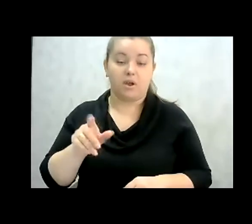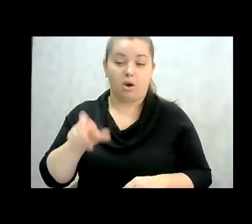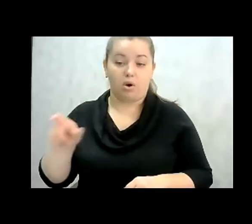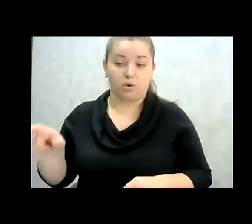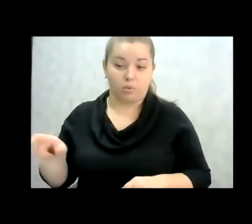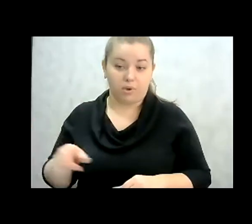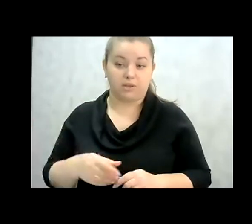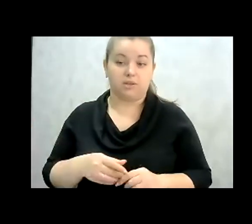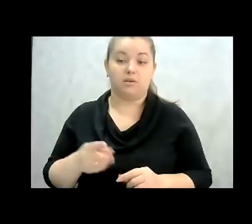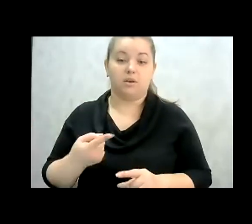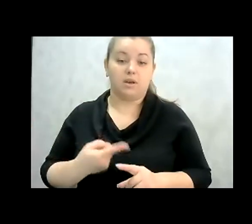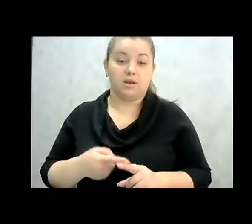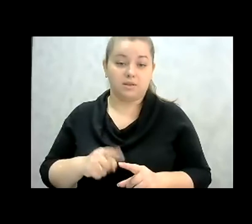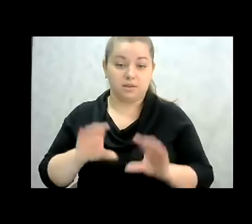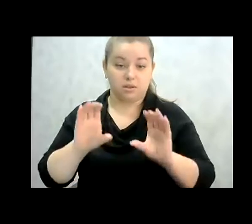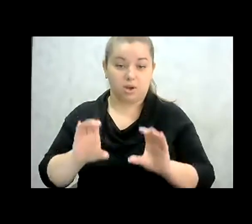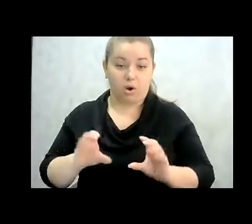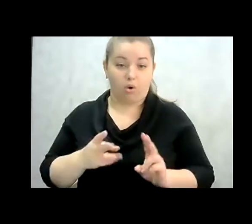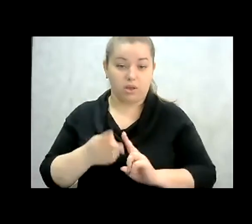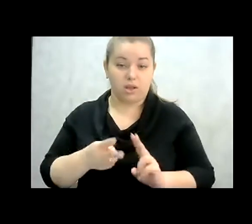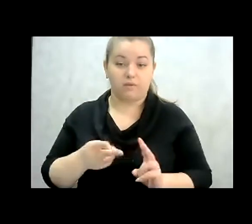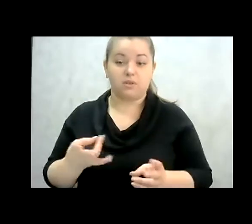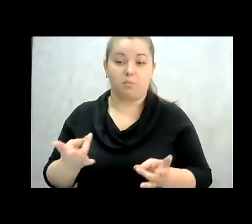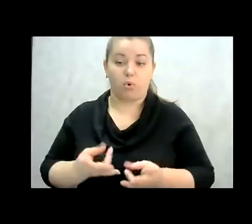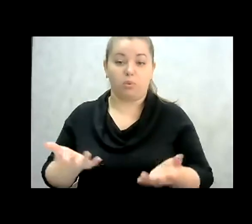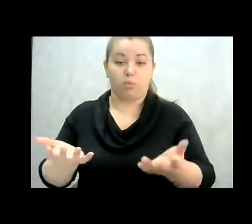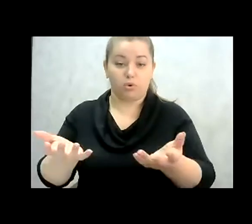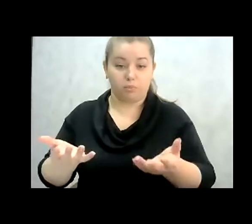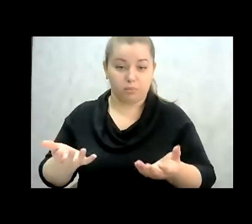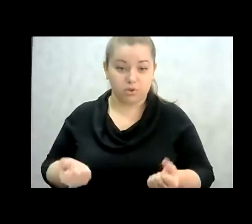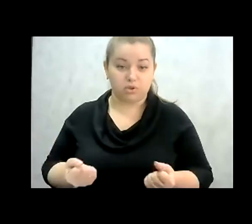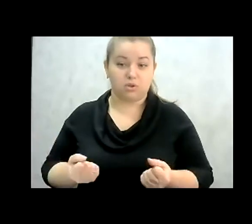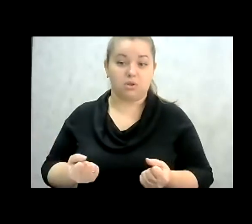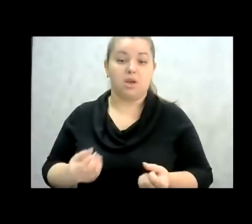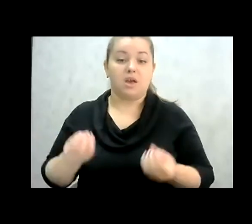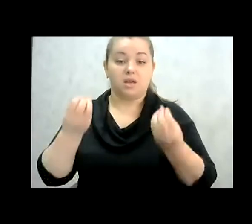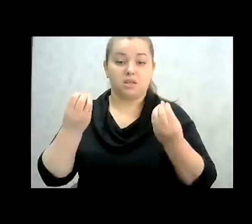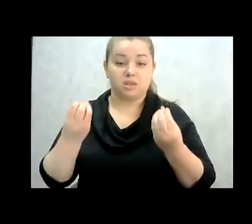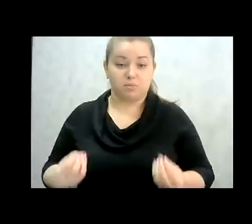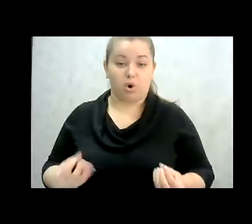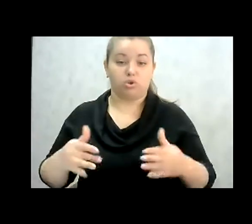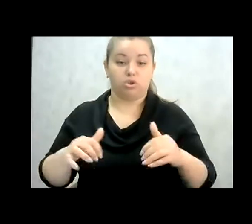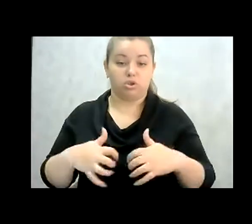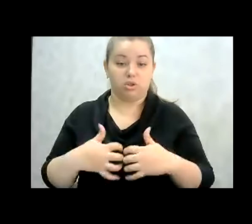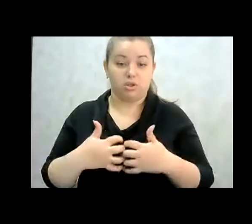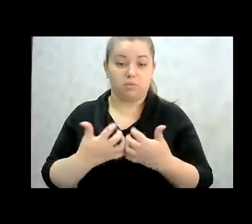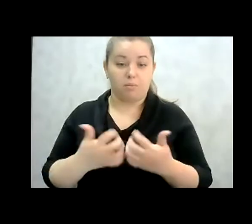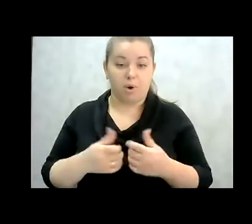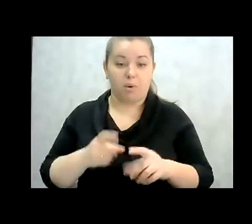the address. The Eighth Parliament developed a number of relevant